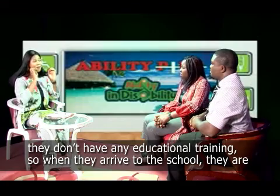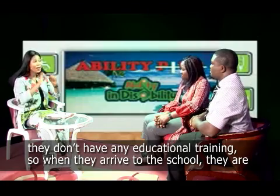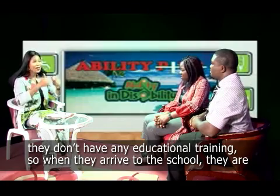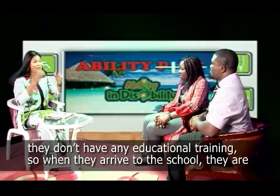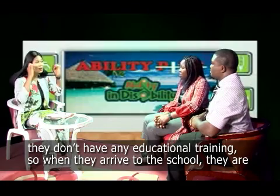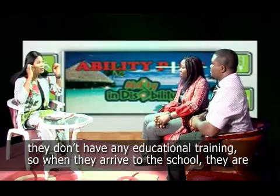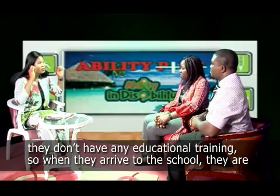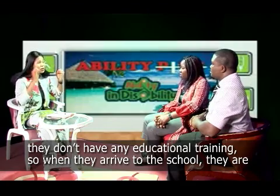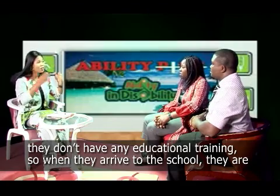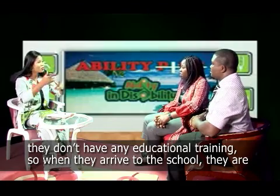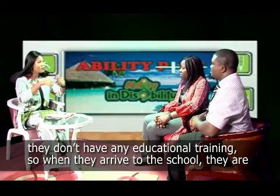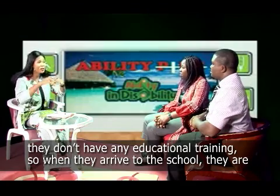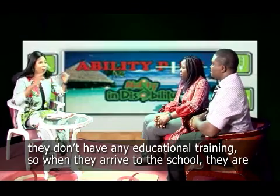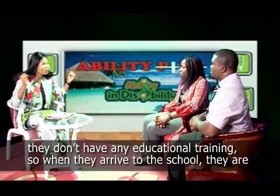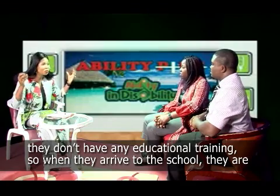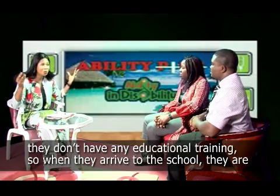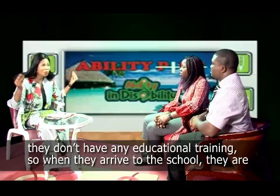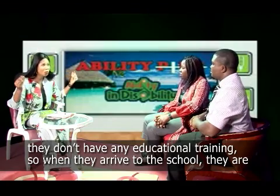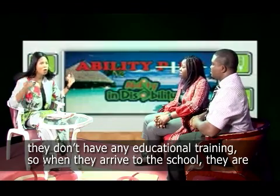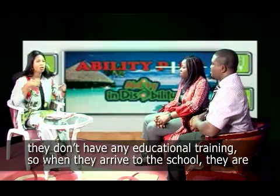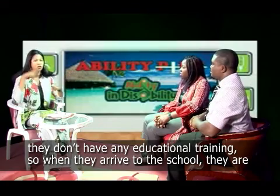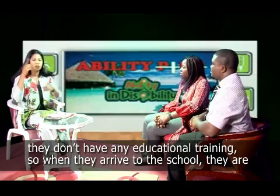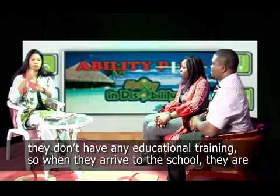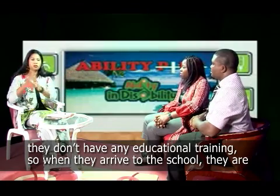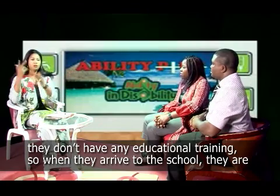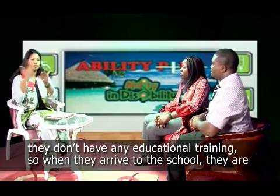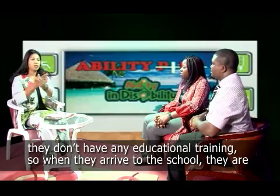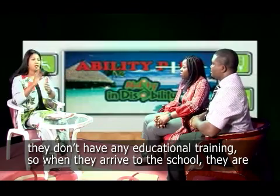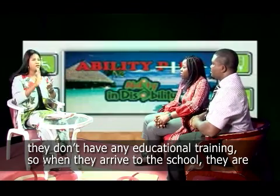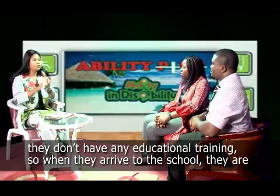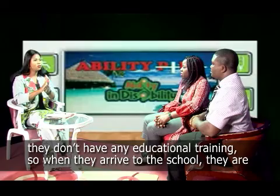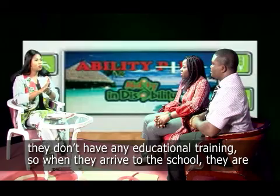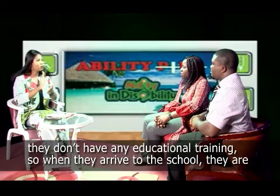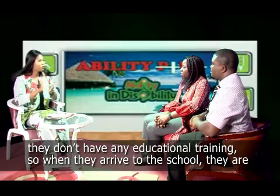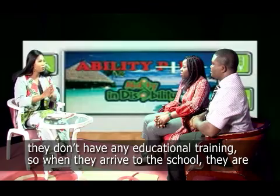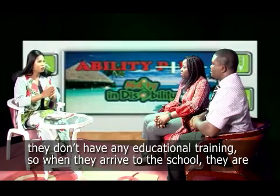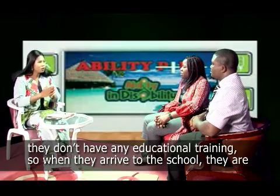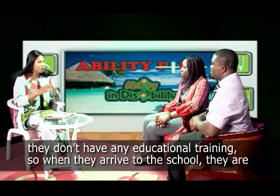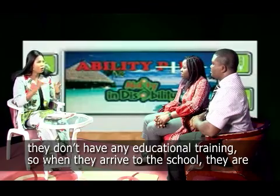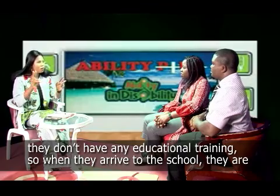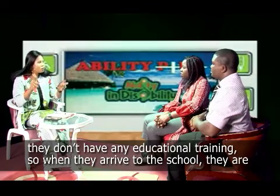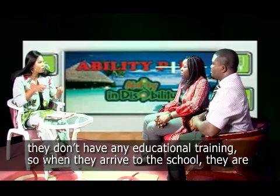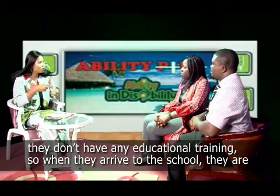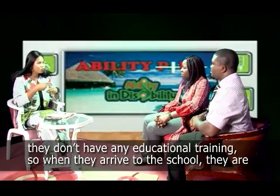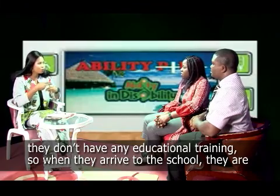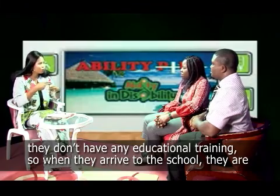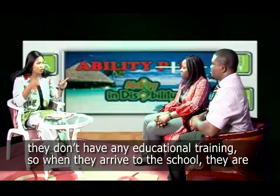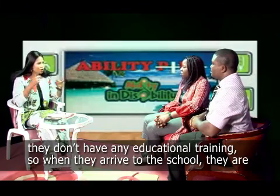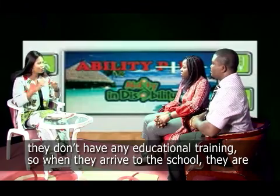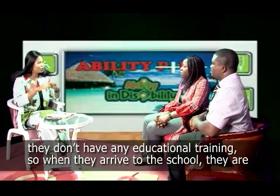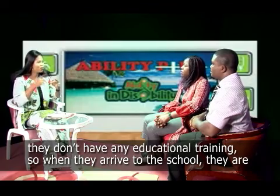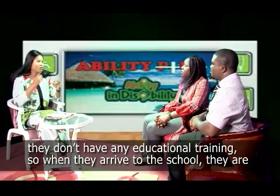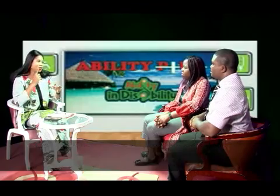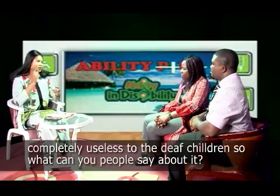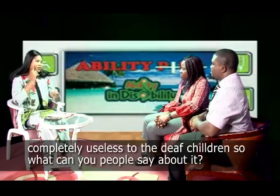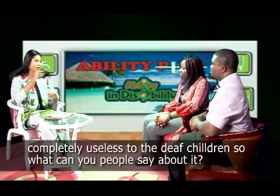They don't have any educational training. These deaf ones don't know. So when they arrive to the school, they are completely